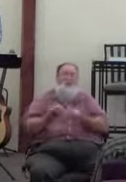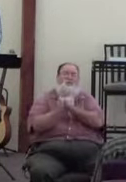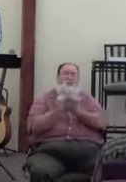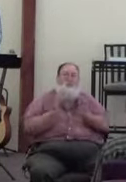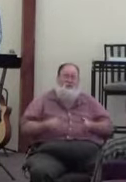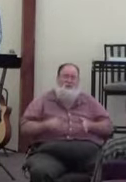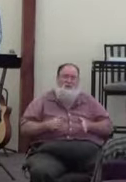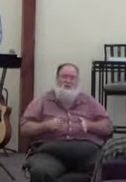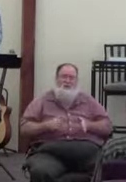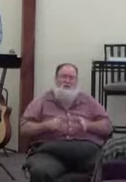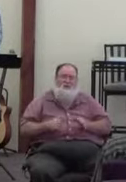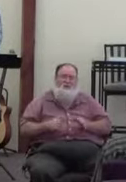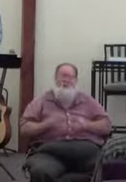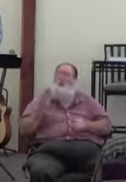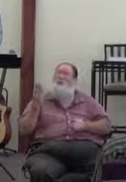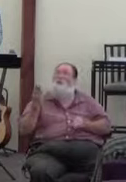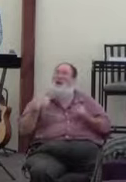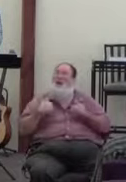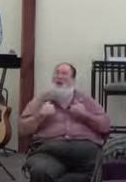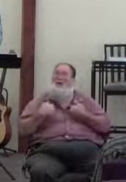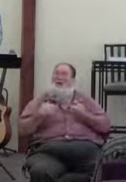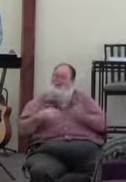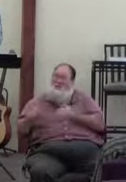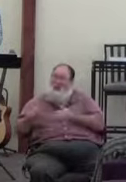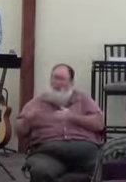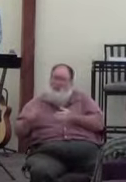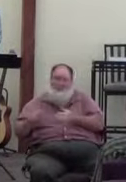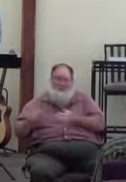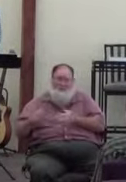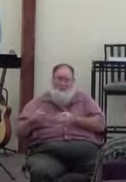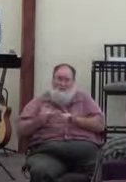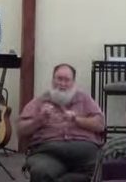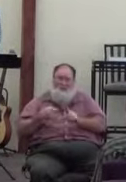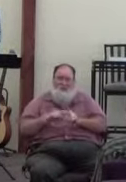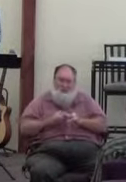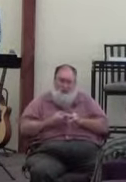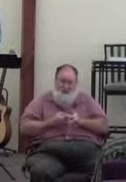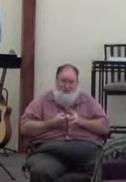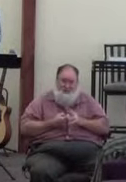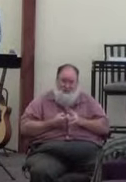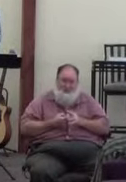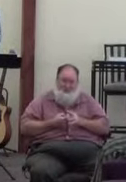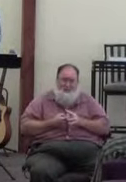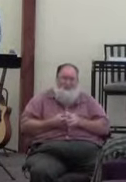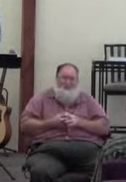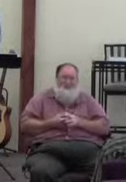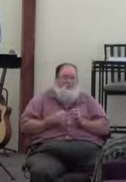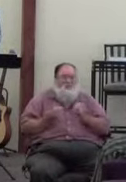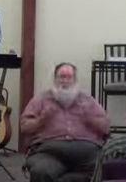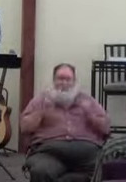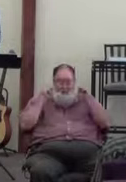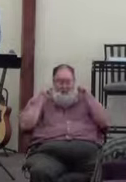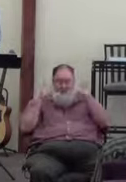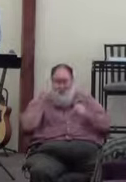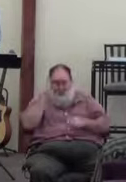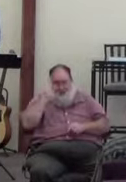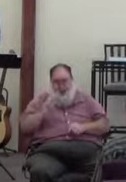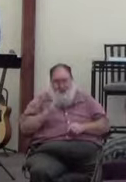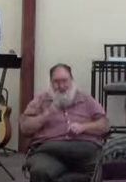Lord. He's got the plan for each one of us and every one of us in this room. Nothing's going to take him by surprise.